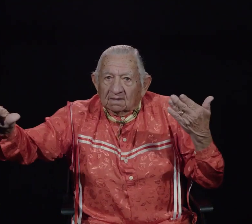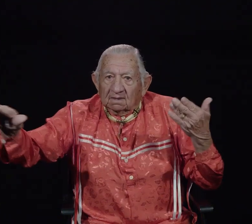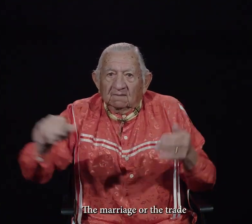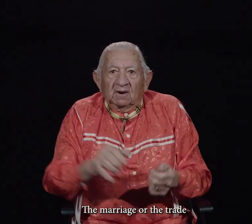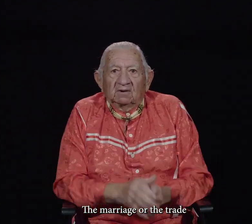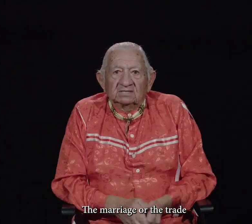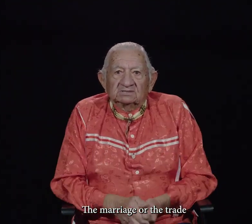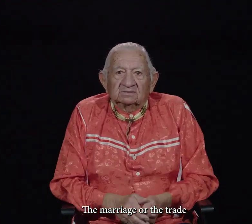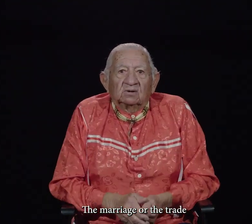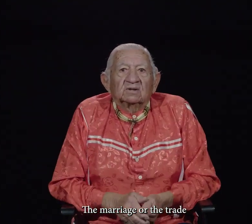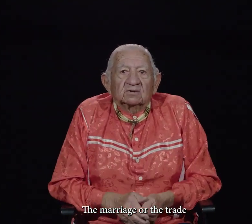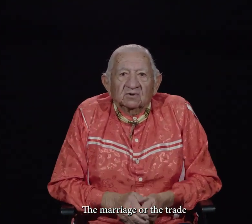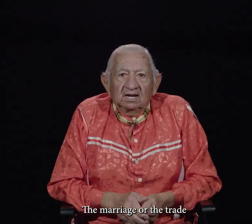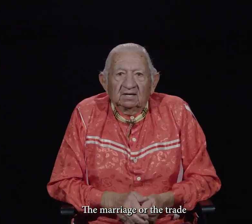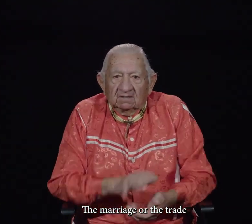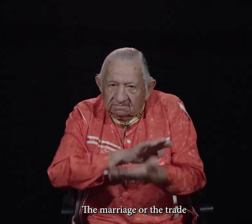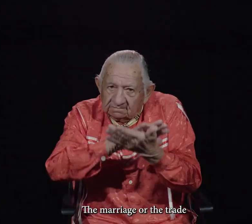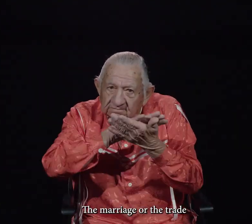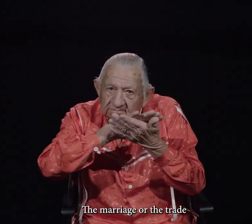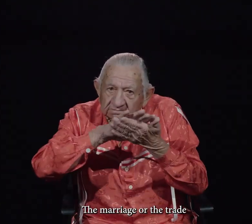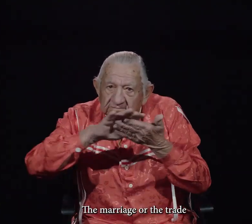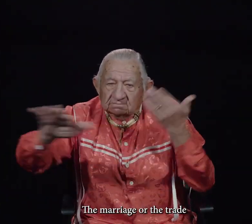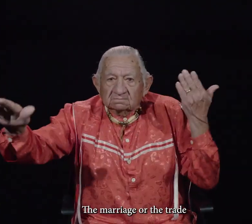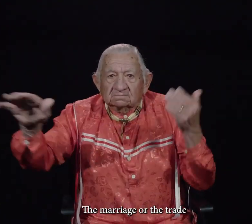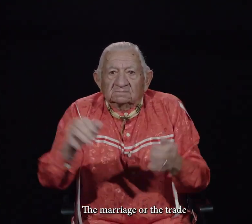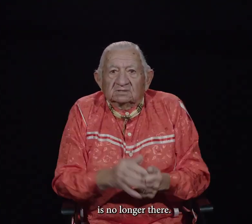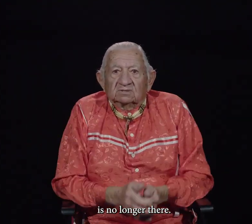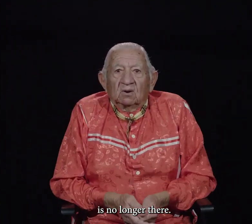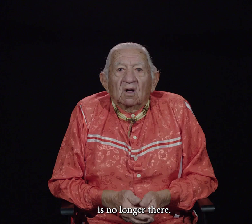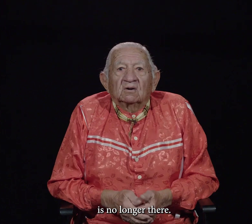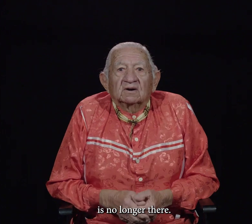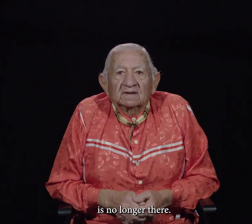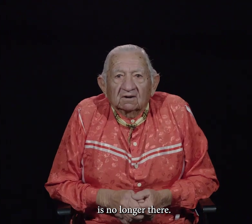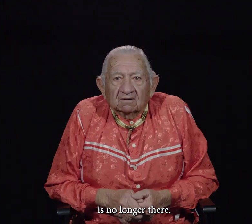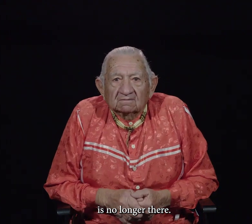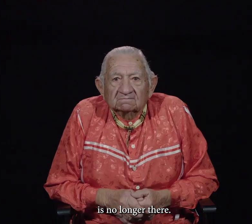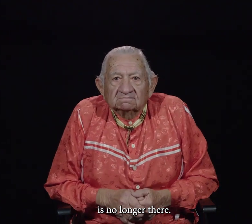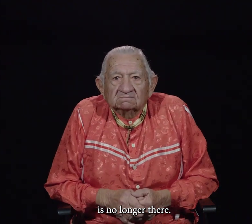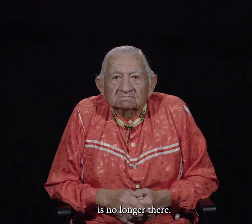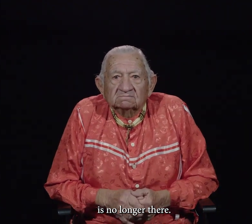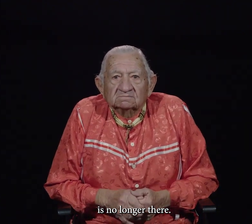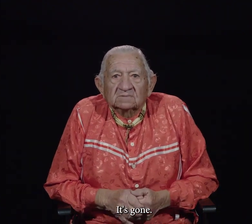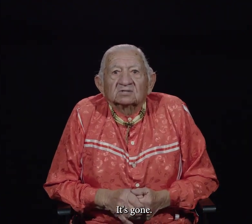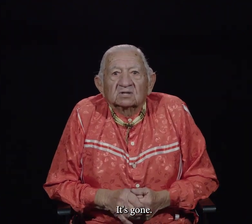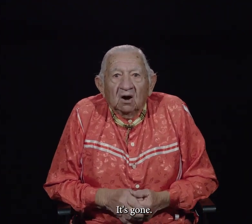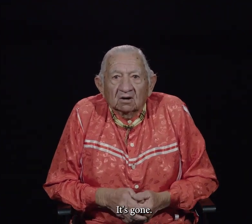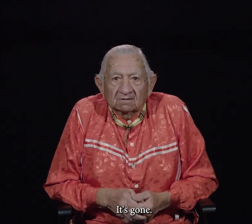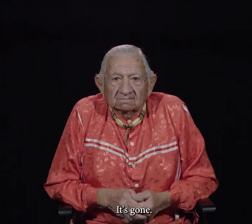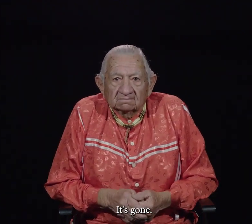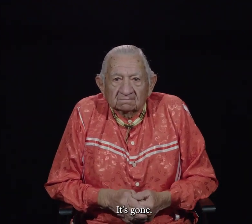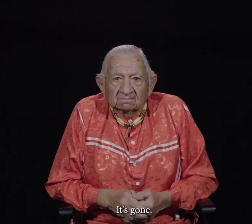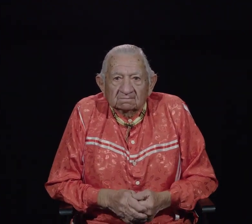The marriage or the trade is no longer there. It's gone.